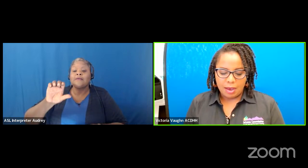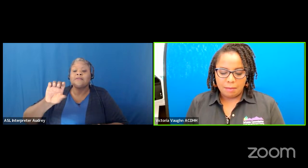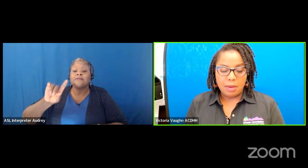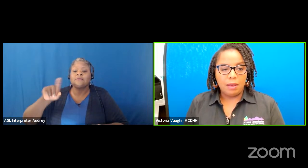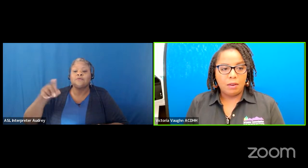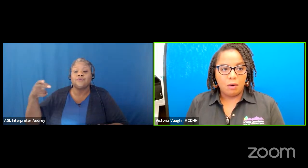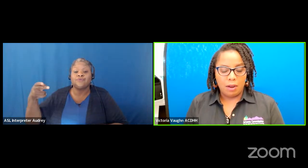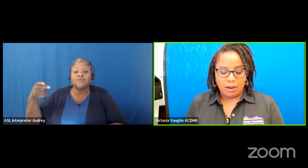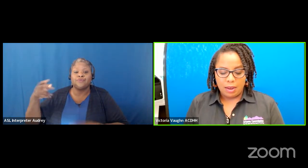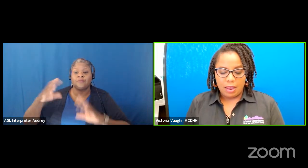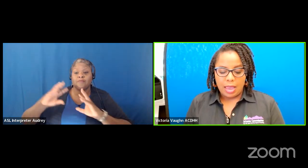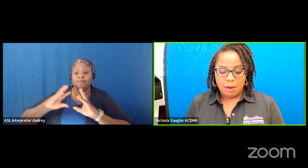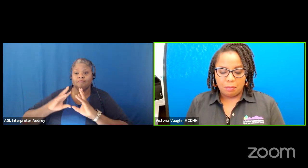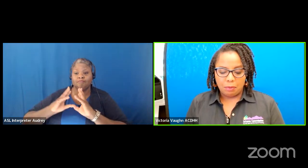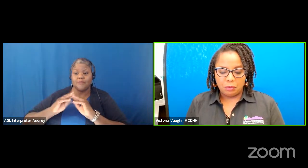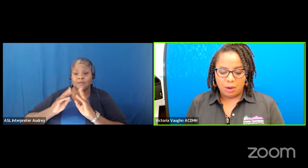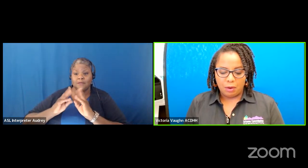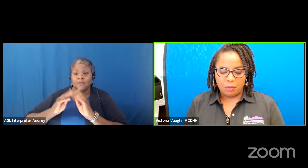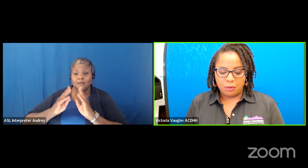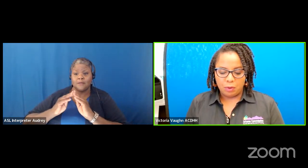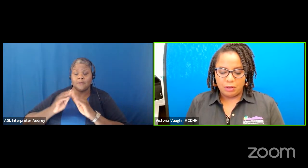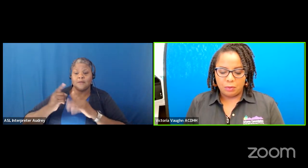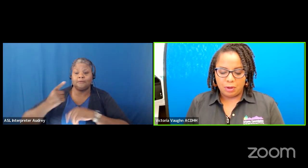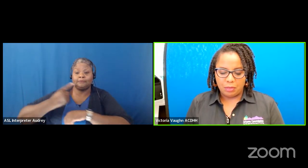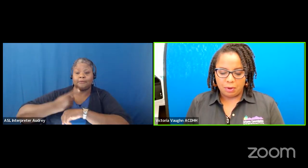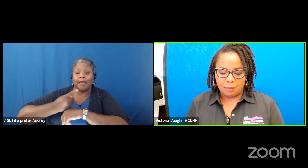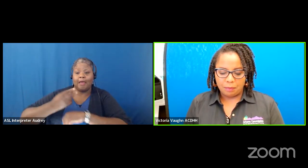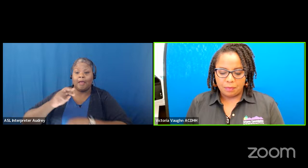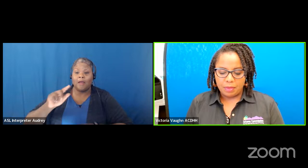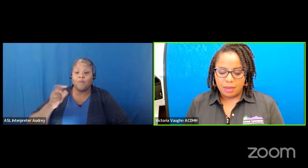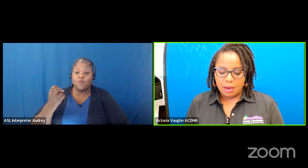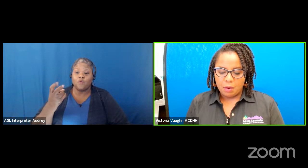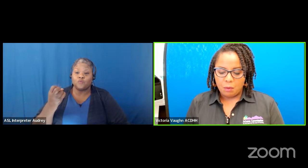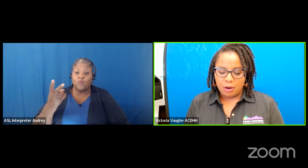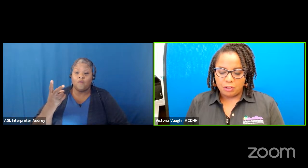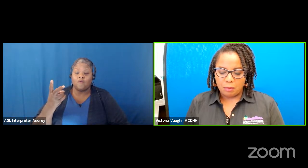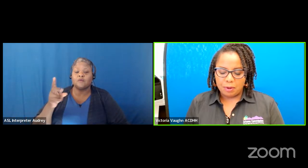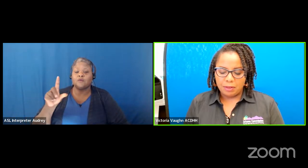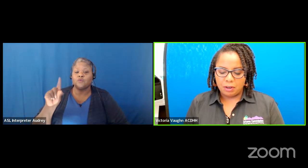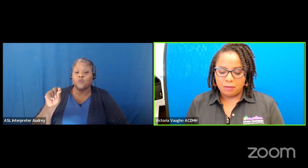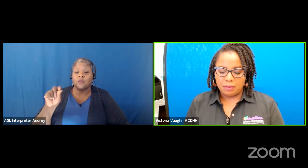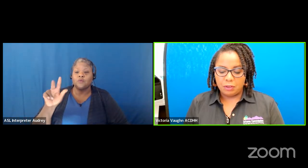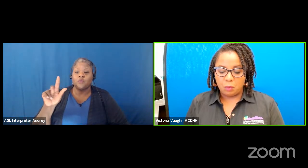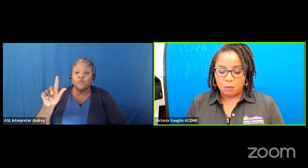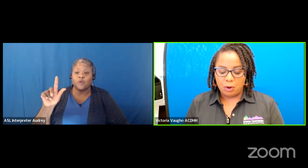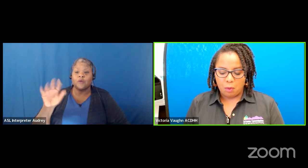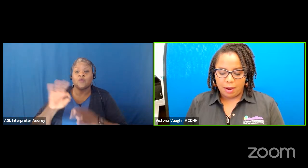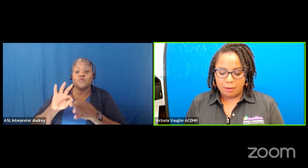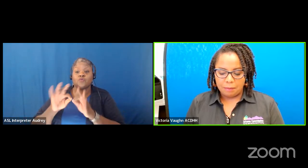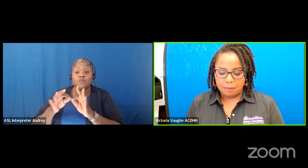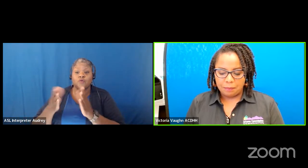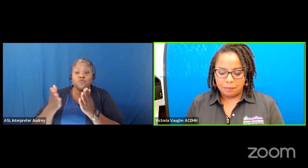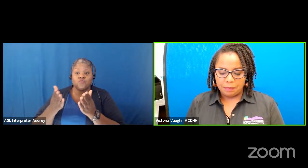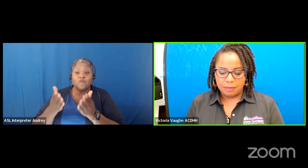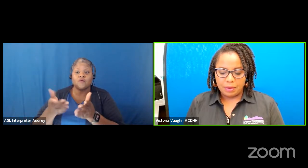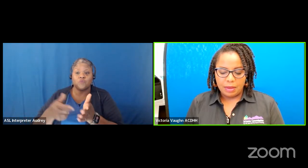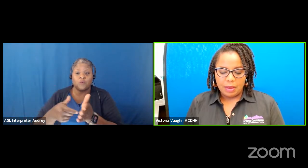ACDHH meeting on April 12, 2023, where interpreting services were